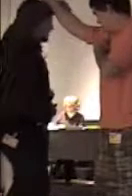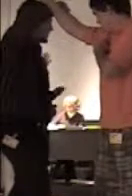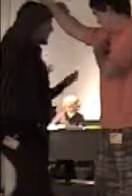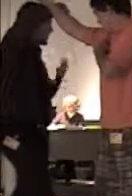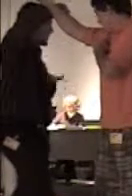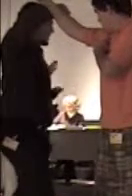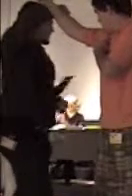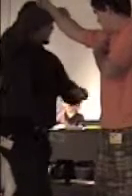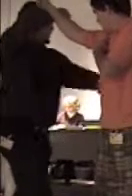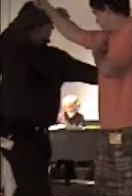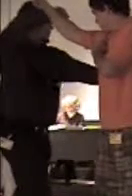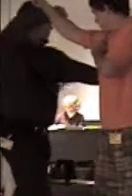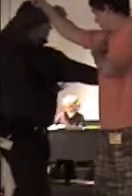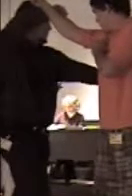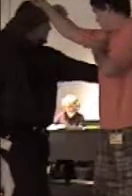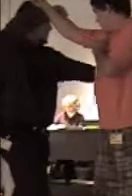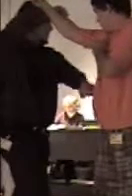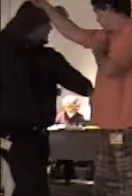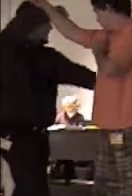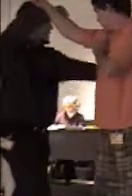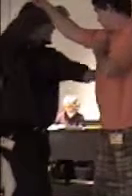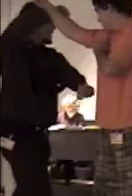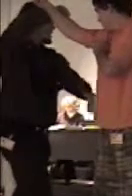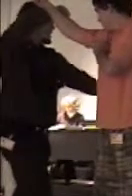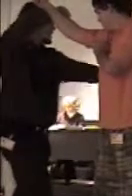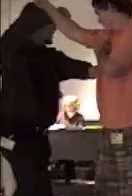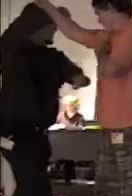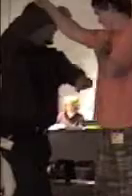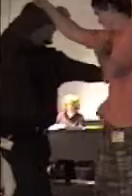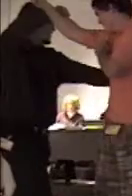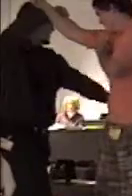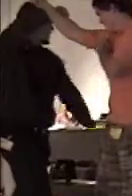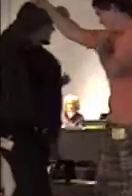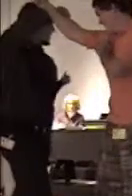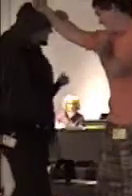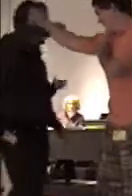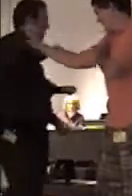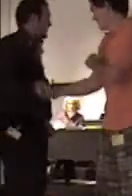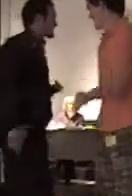I learned it when I was 7. I can't hit him from here.